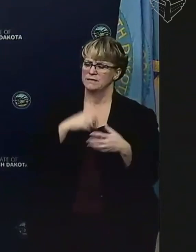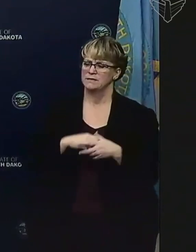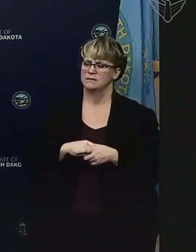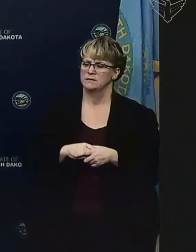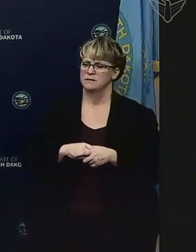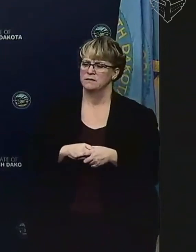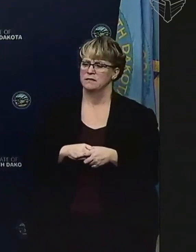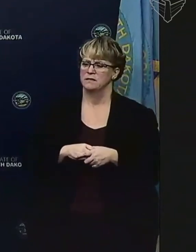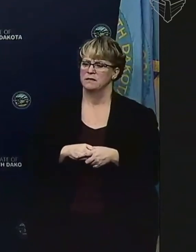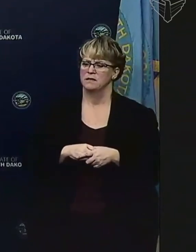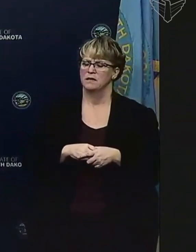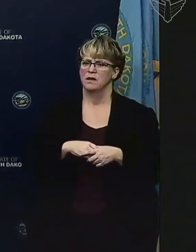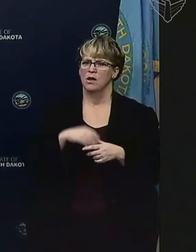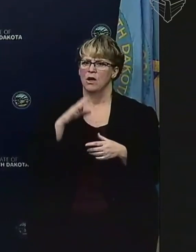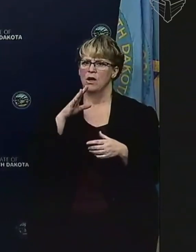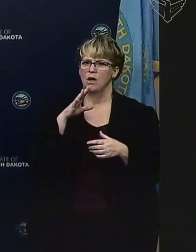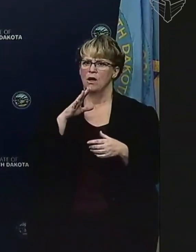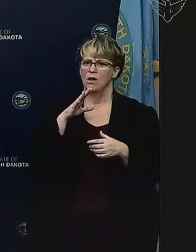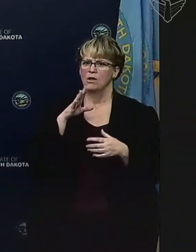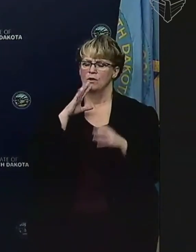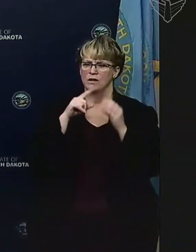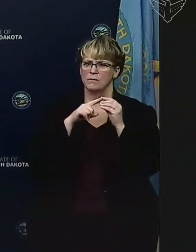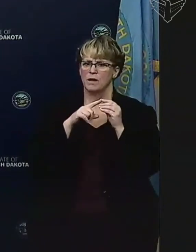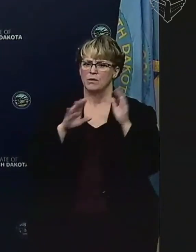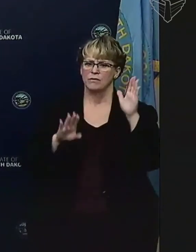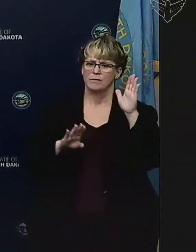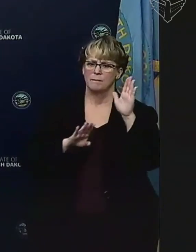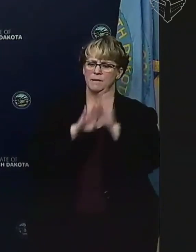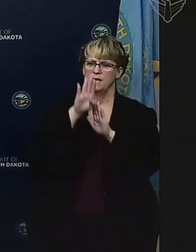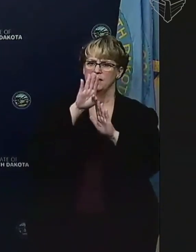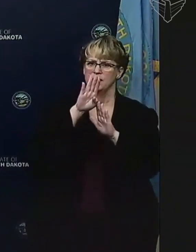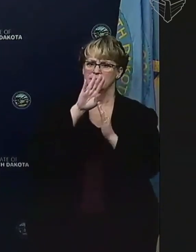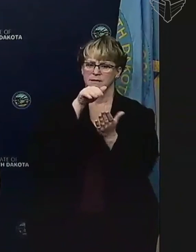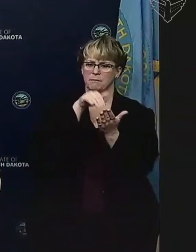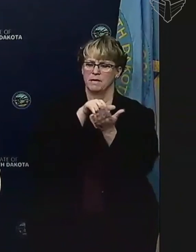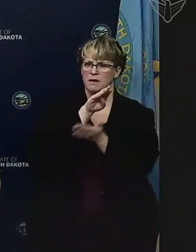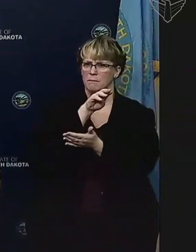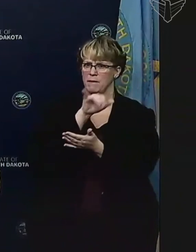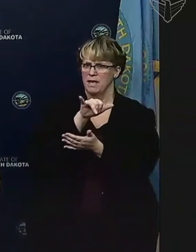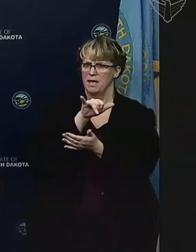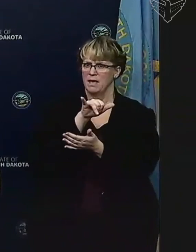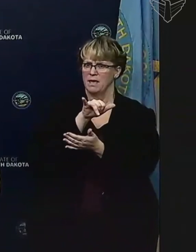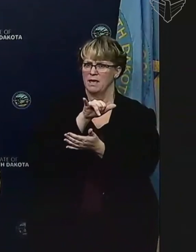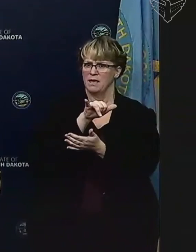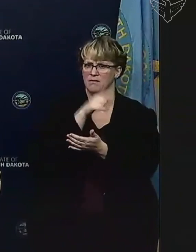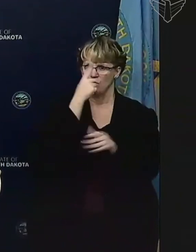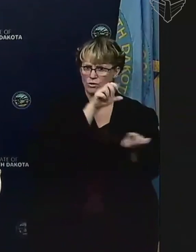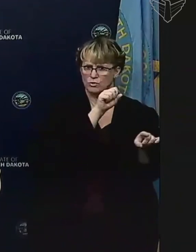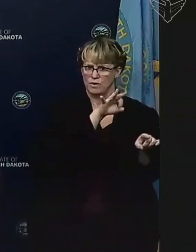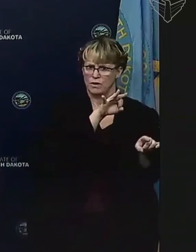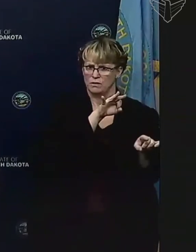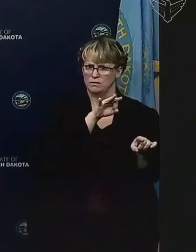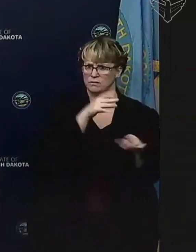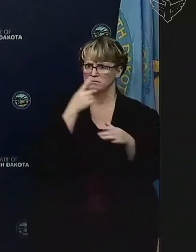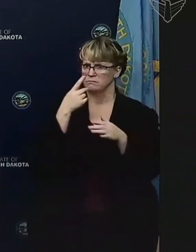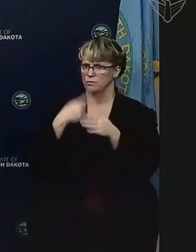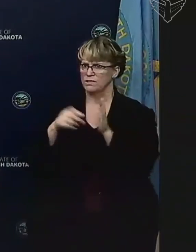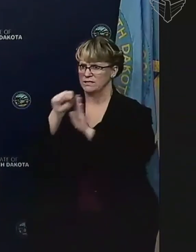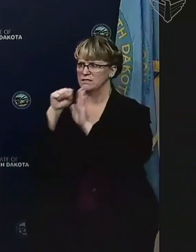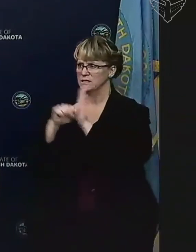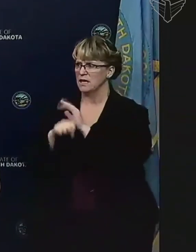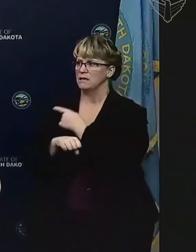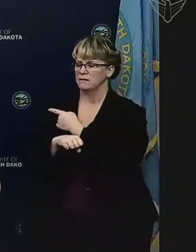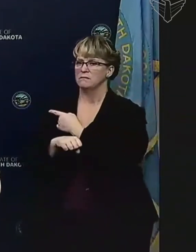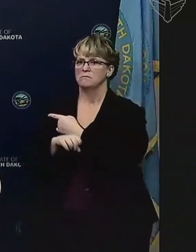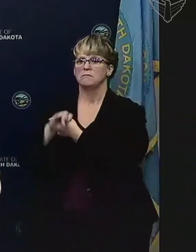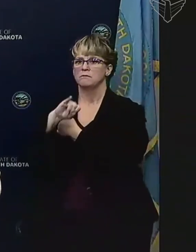the peak for Sioux Falls was now in mid-May, and you said you were going to tell us what it was for the state. It still continues